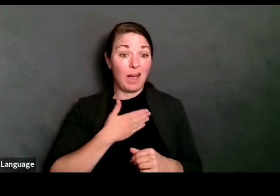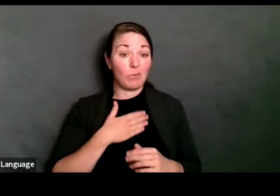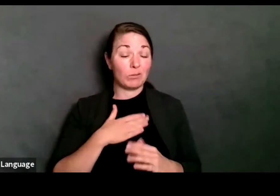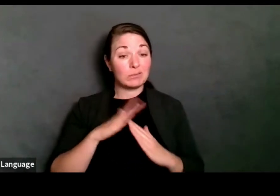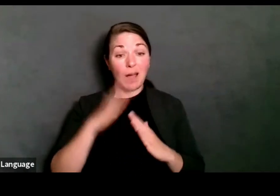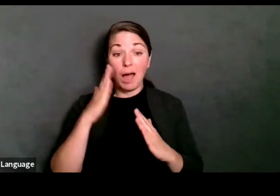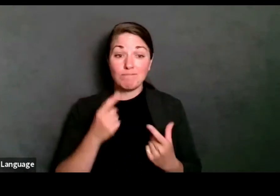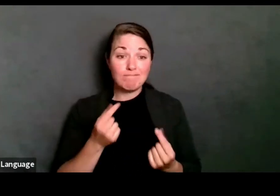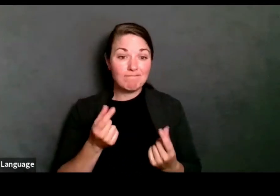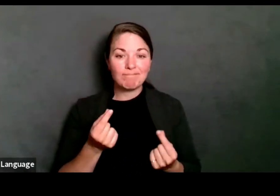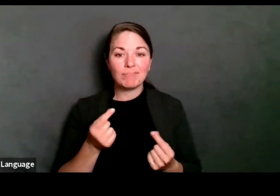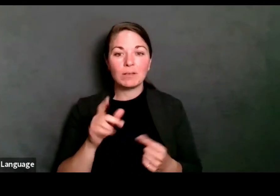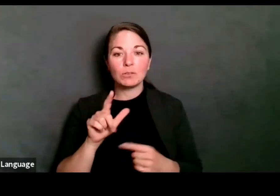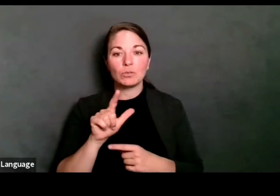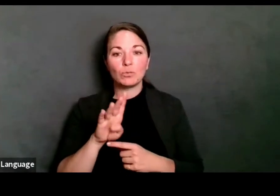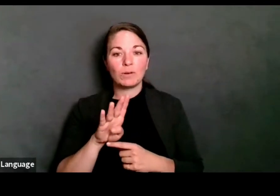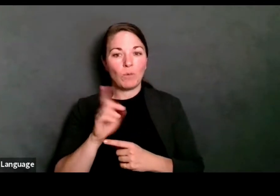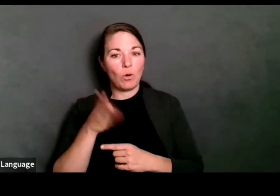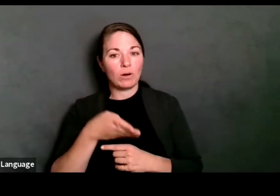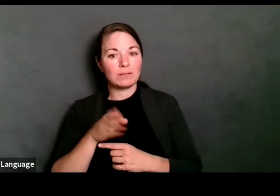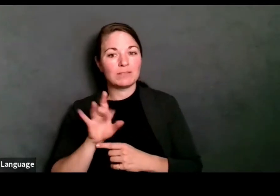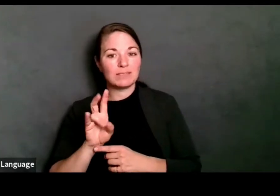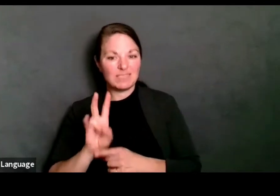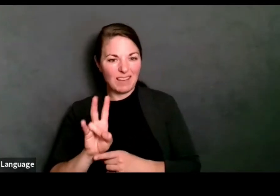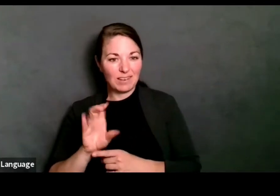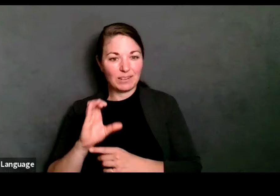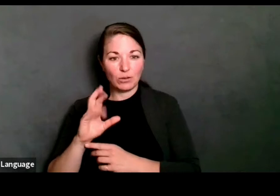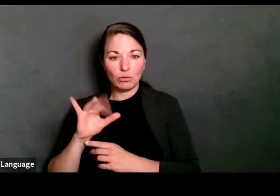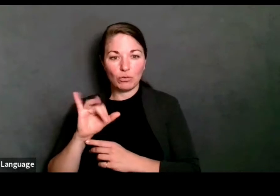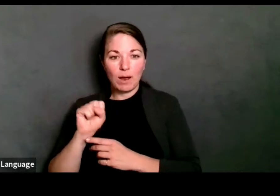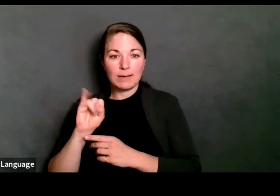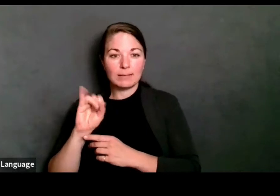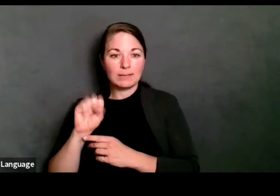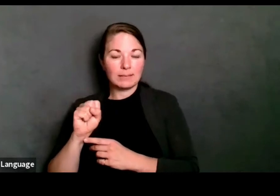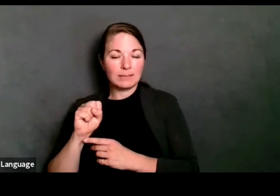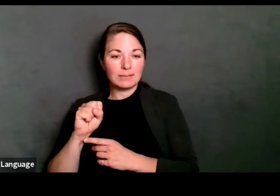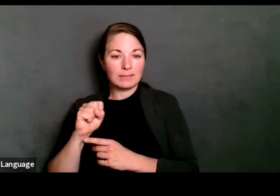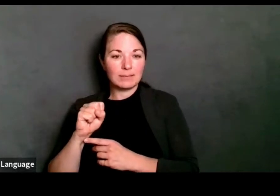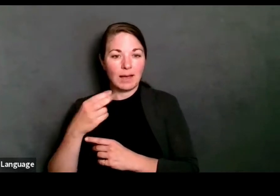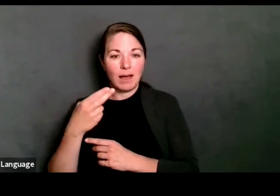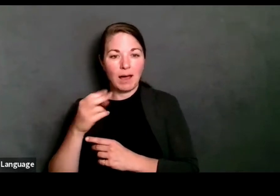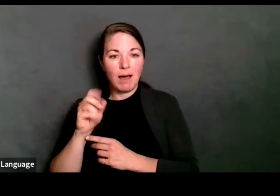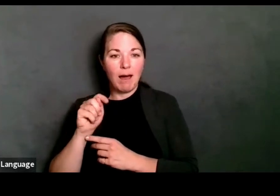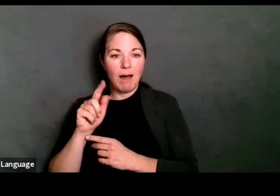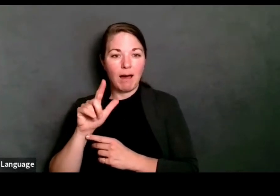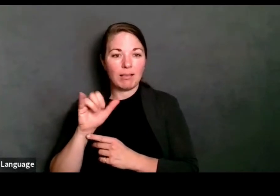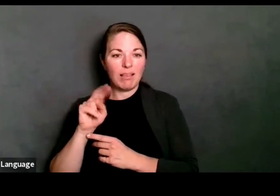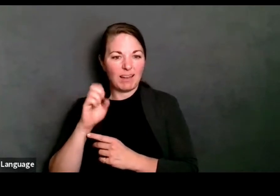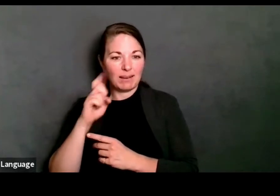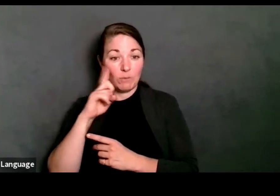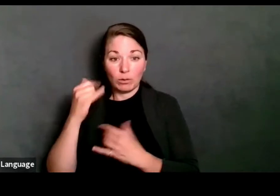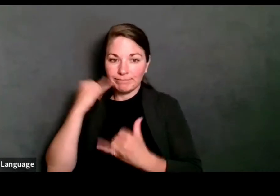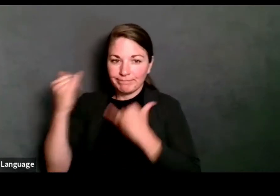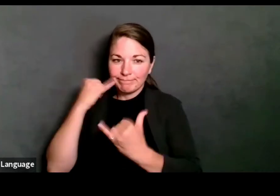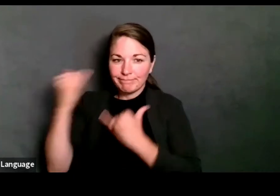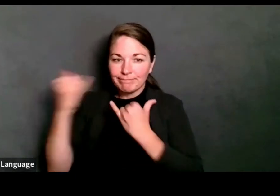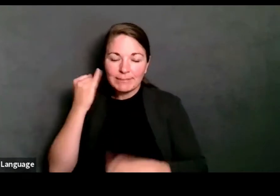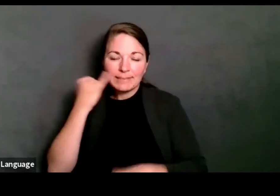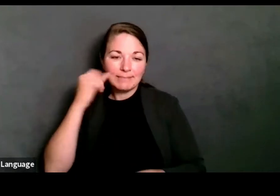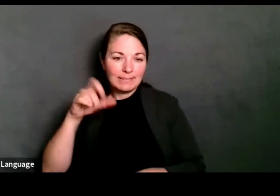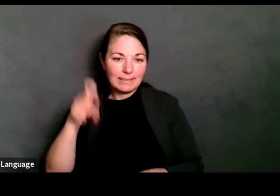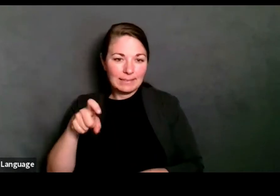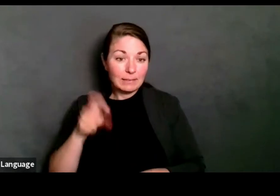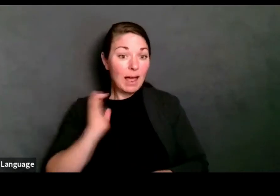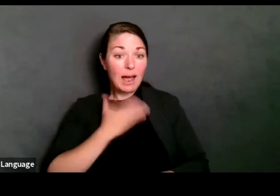support hotline, which I've already alluded to. All of our services are free, available to survivors of all